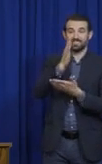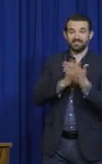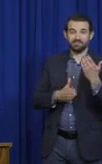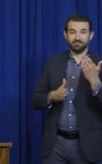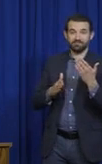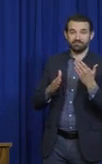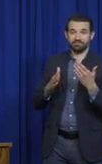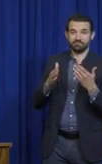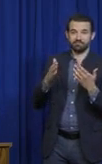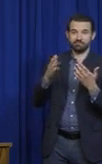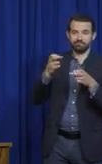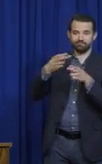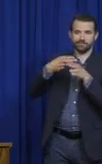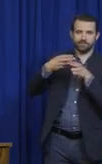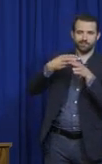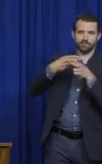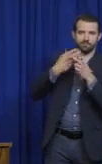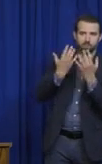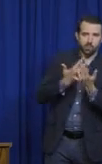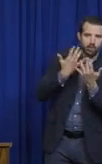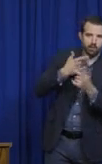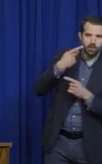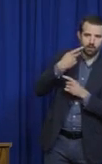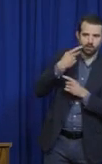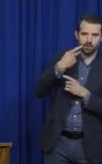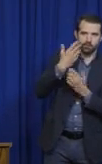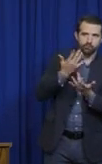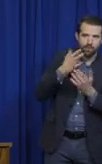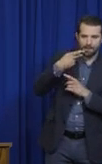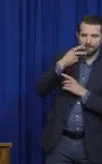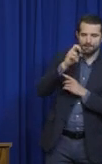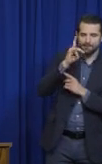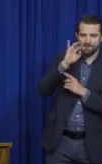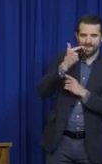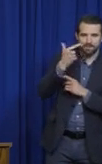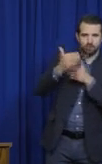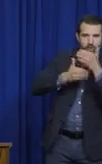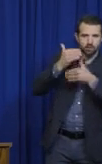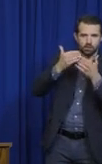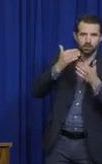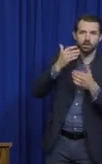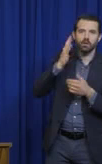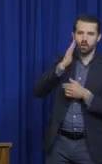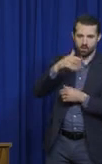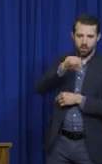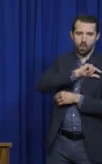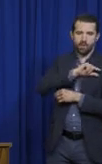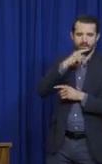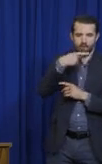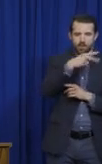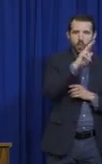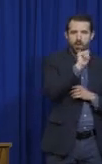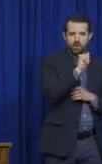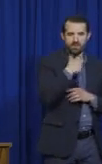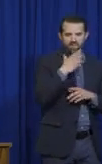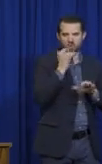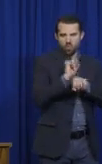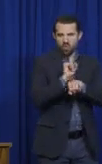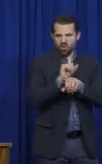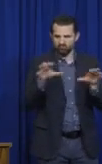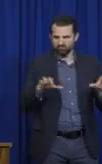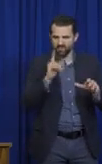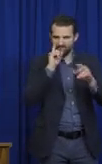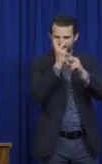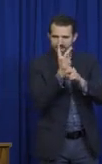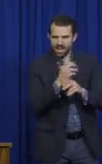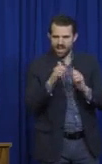may also be eligible for pandemic unemployment assistance, and we'll be working on that behind the scenes. In terms of how